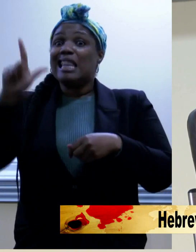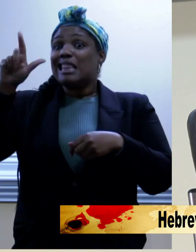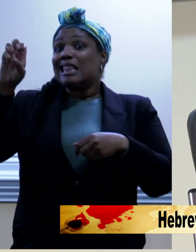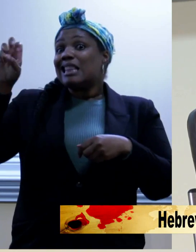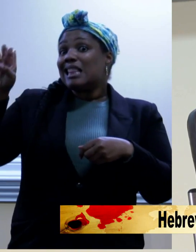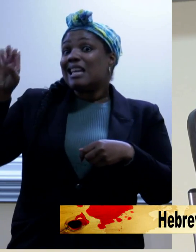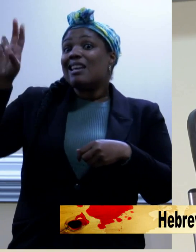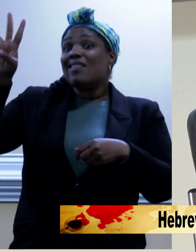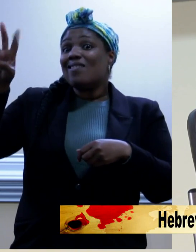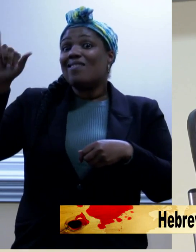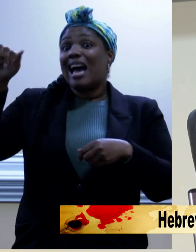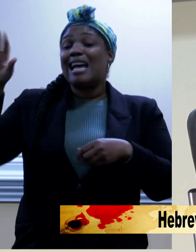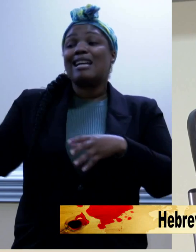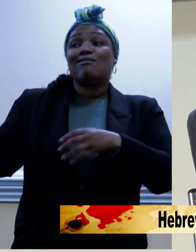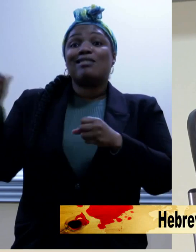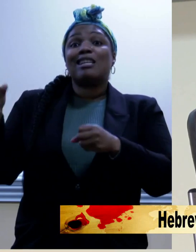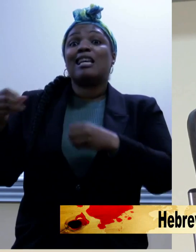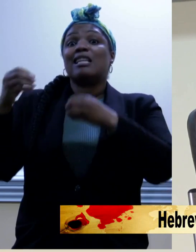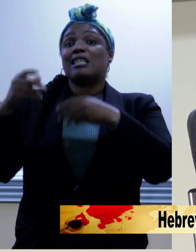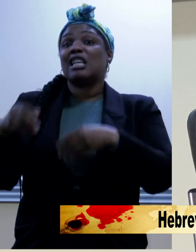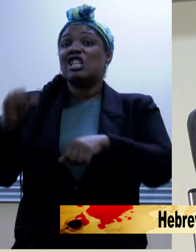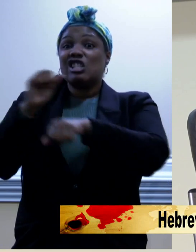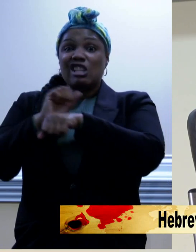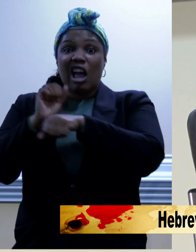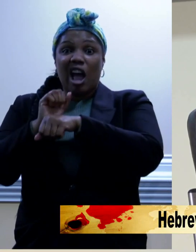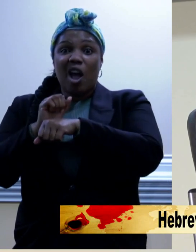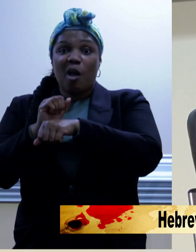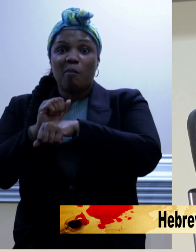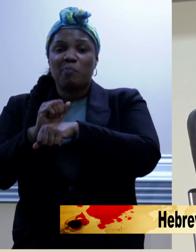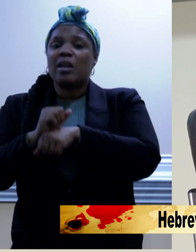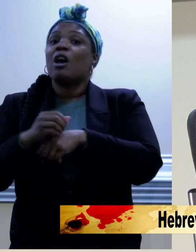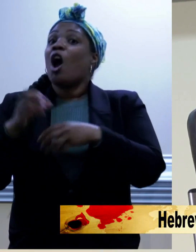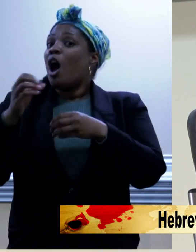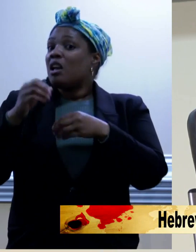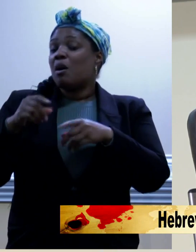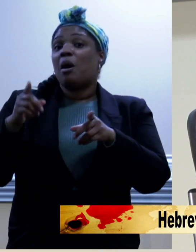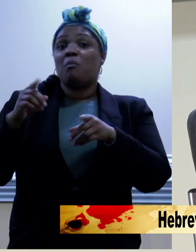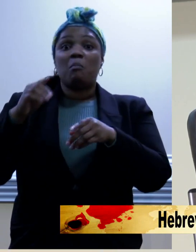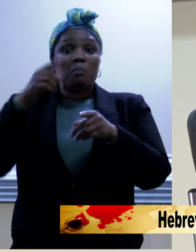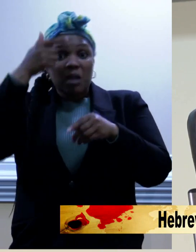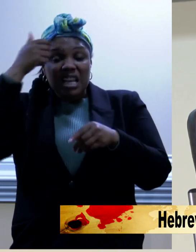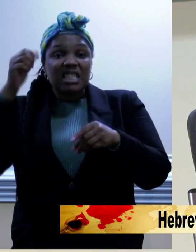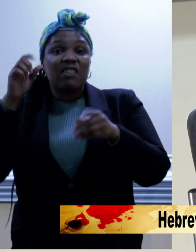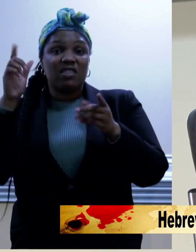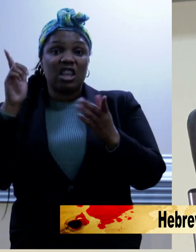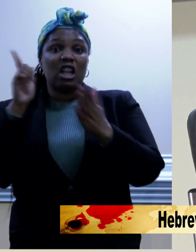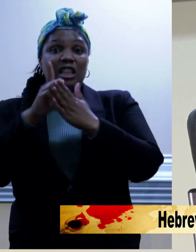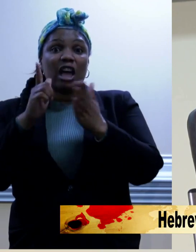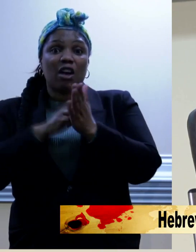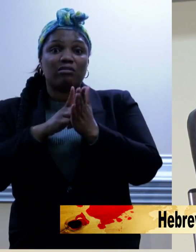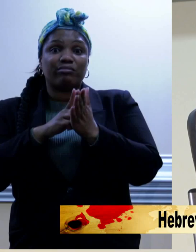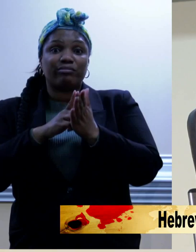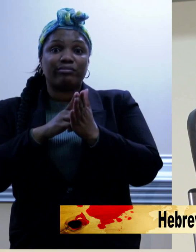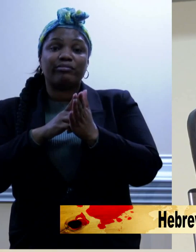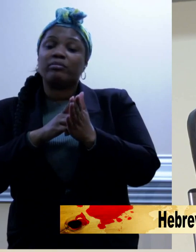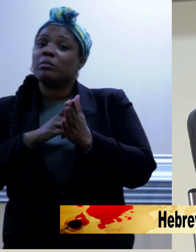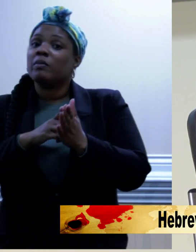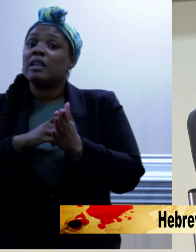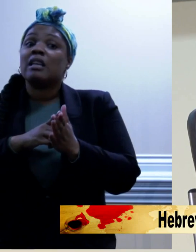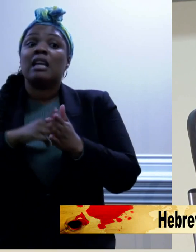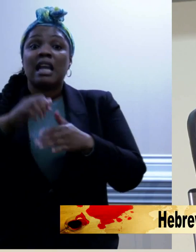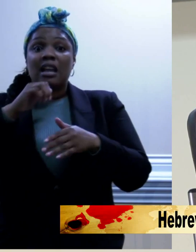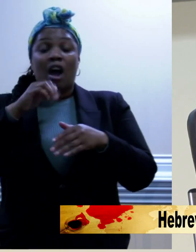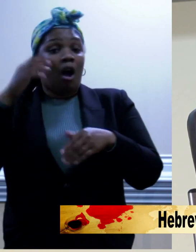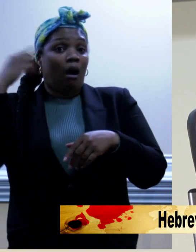of the priesthood, have a commandment to take tithes of the people according to the law. Go ahead. That is, of their brethren, though they come out of the loins